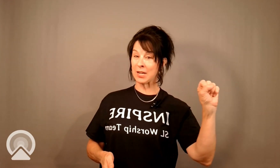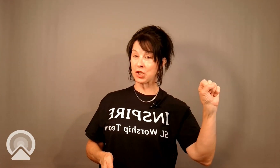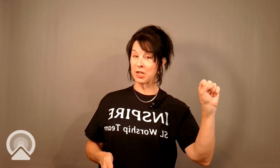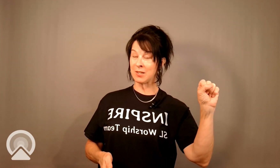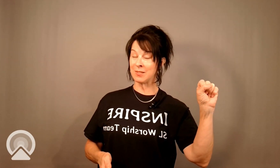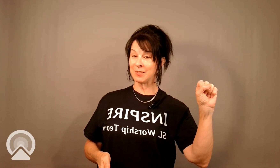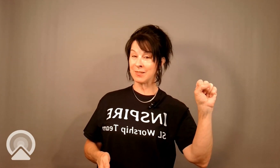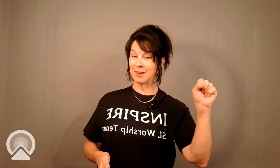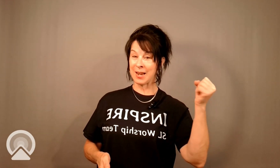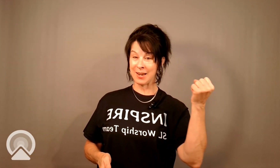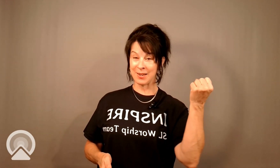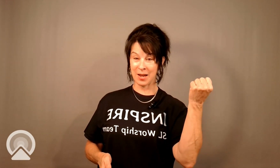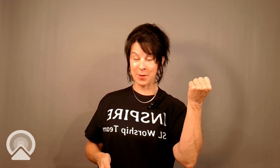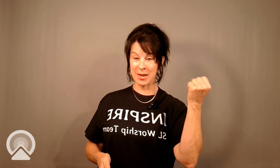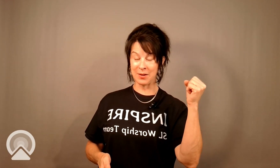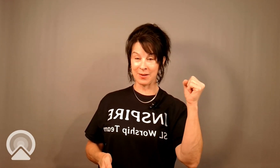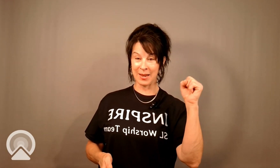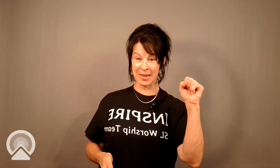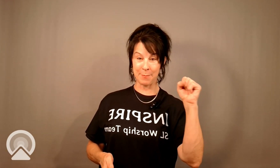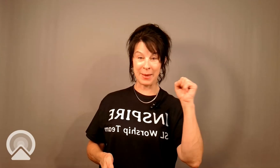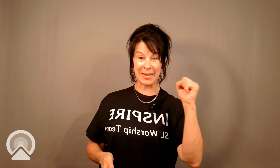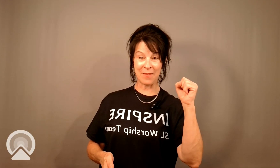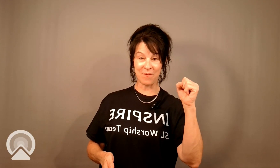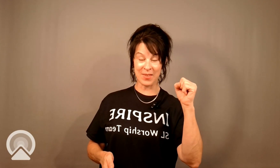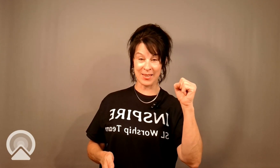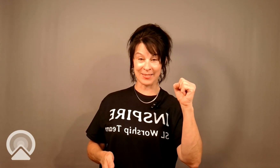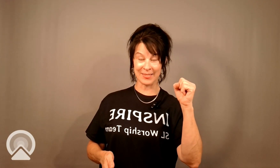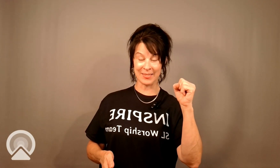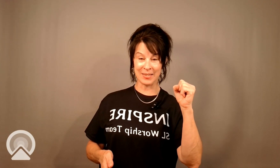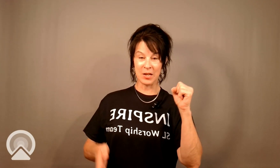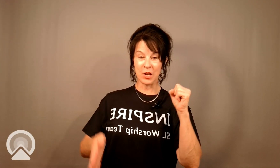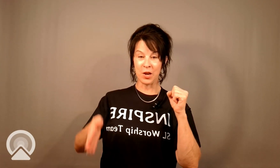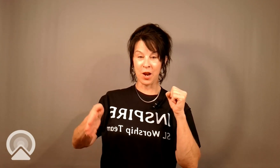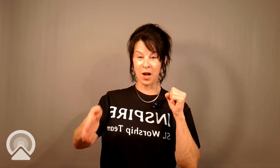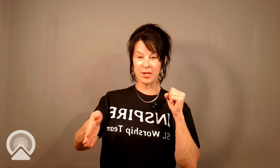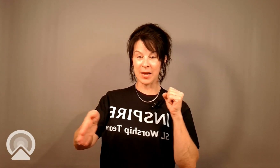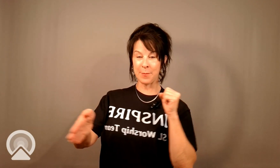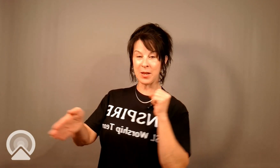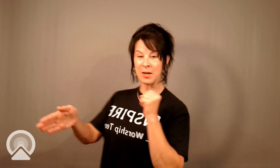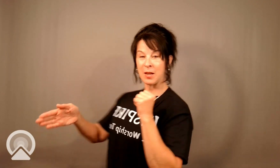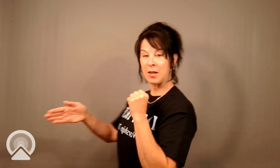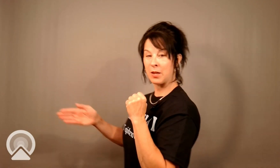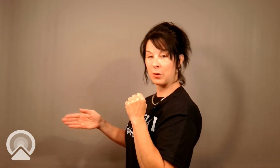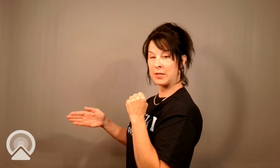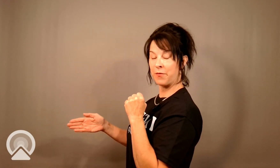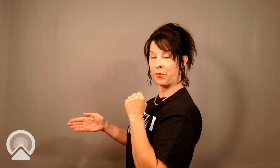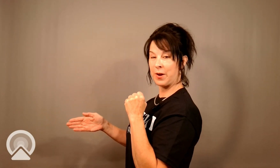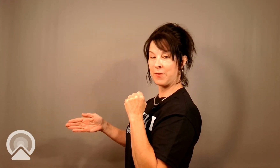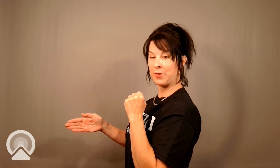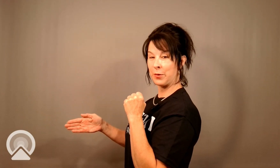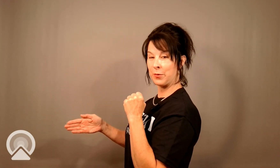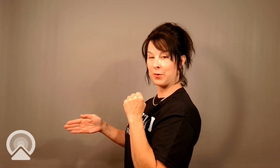action dominant hand. Make a fist. Non-dominant goes in front of you,